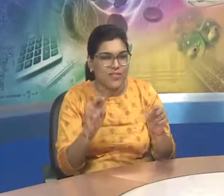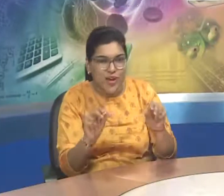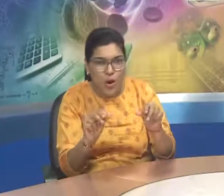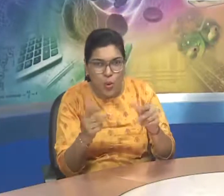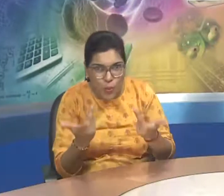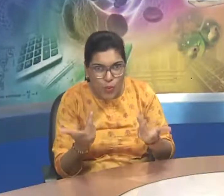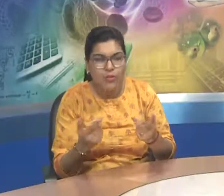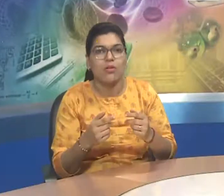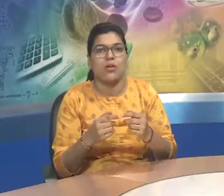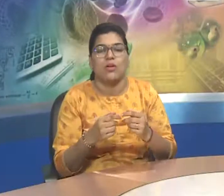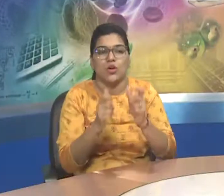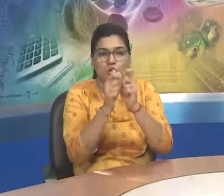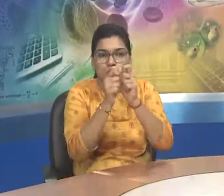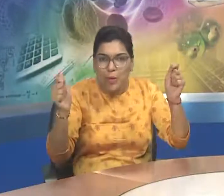effective strategy